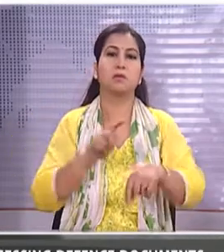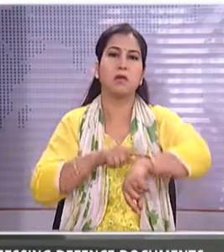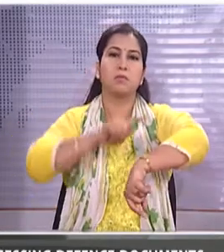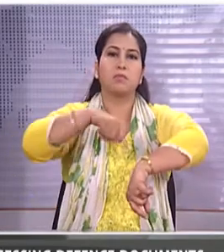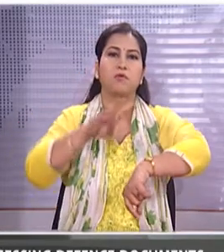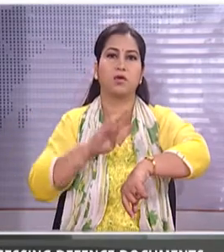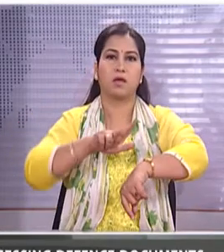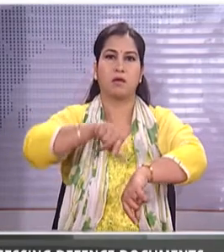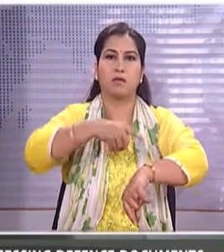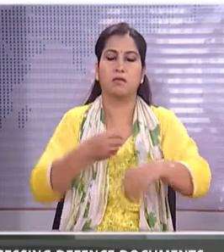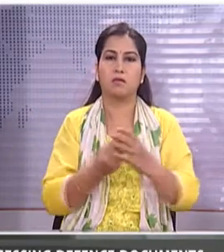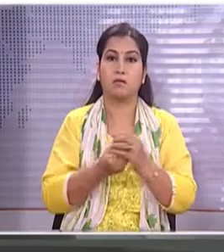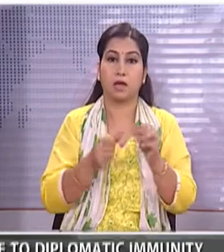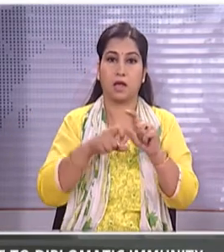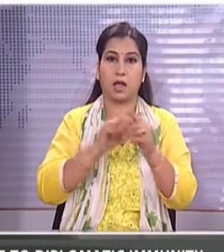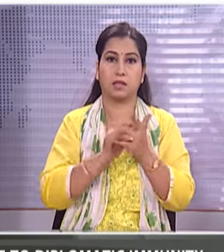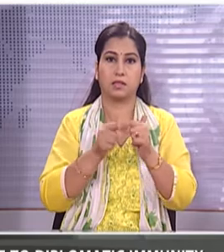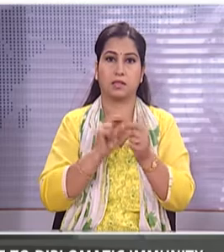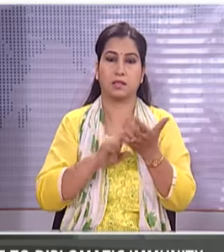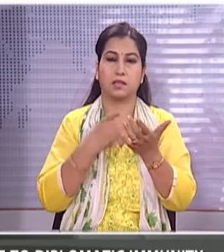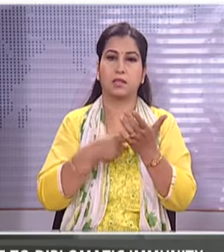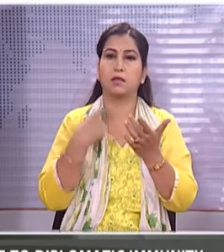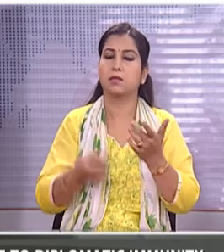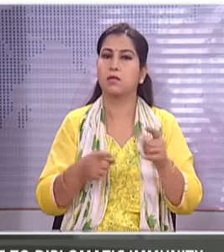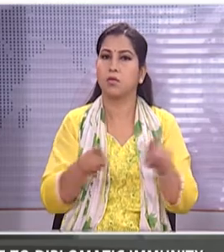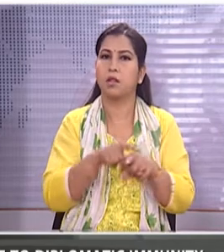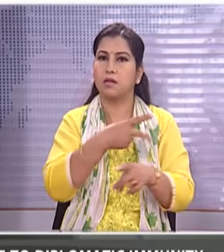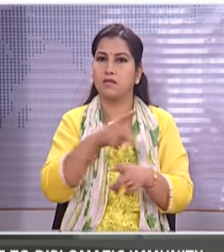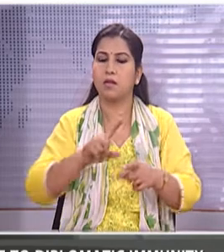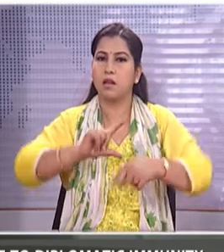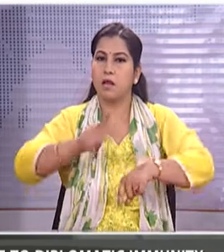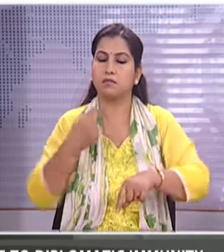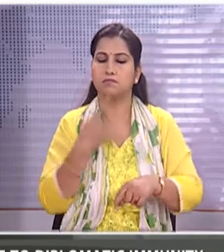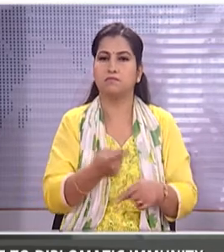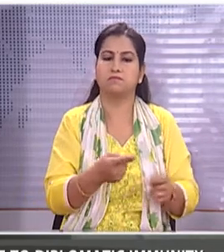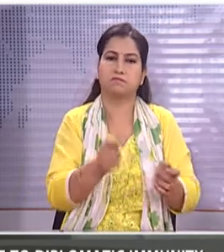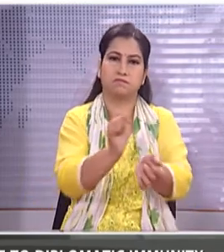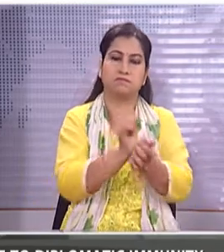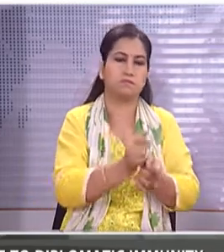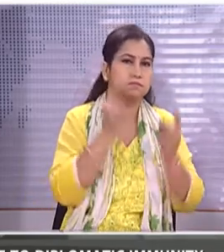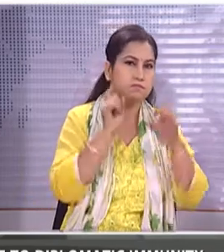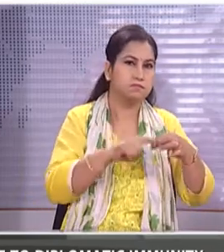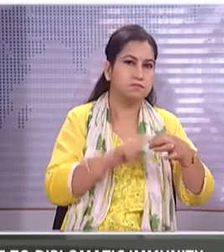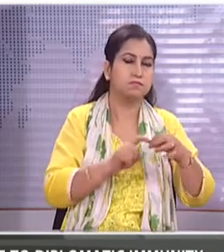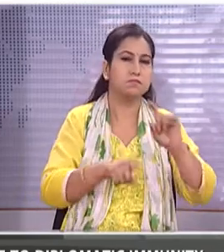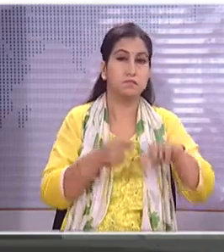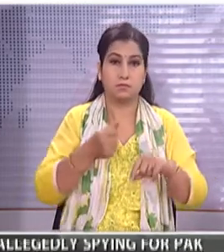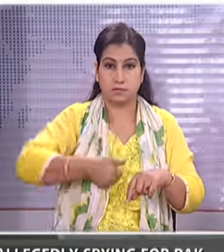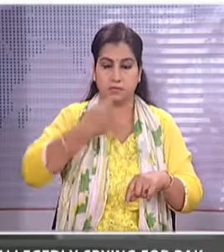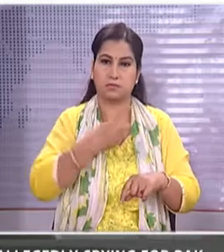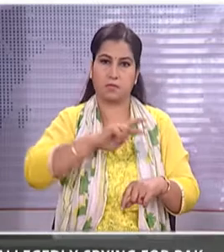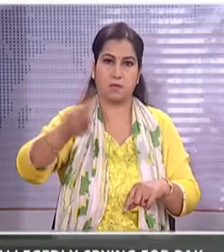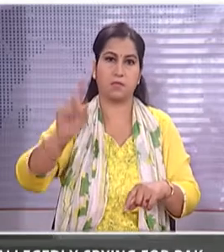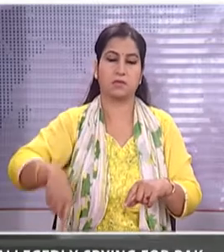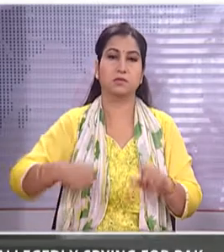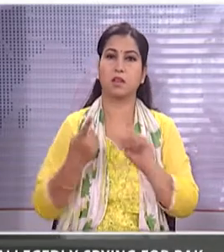was detained by Delhi police for his involvement in espionage activities. Later, he was let off. External Affairs Ministry spokesperson said in New